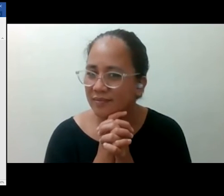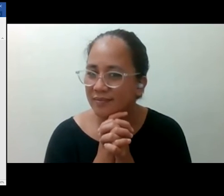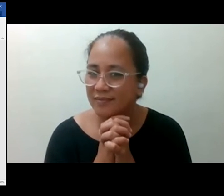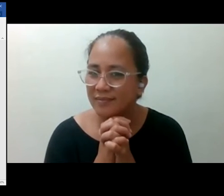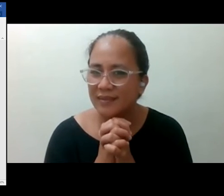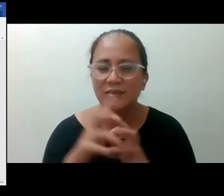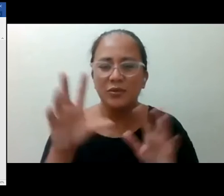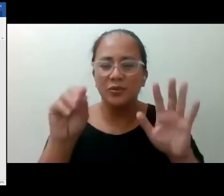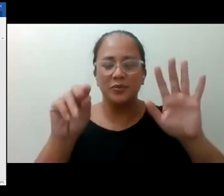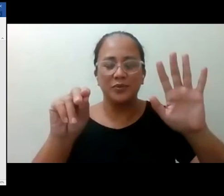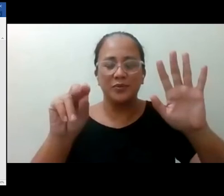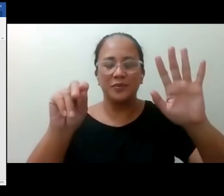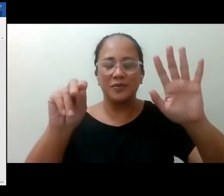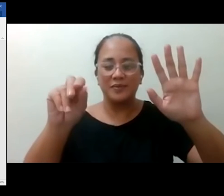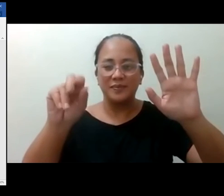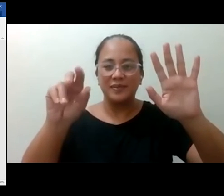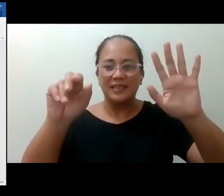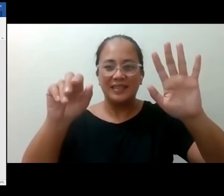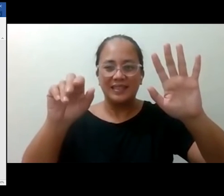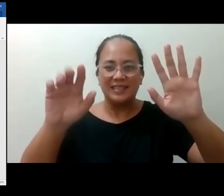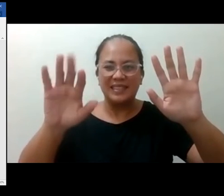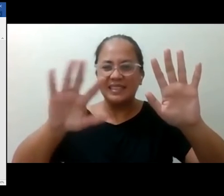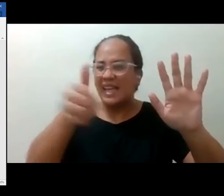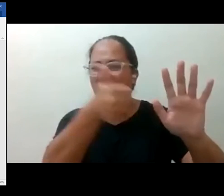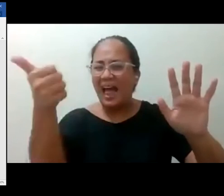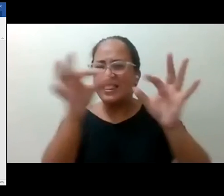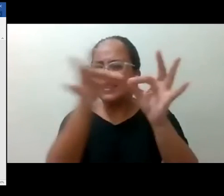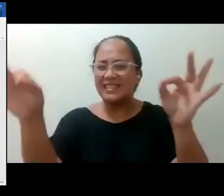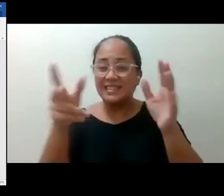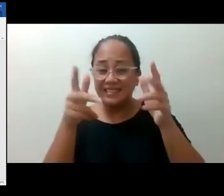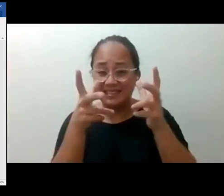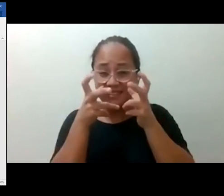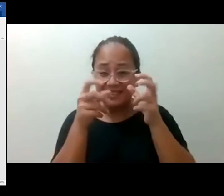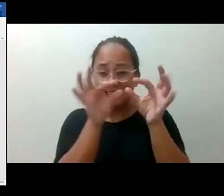No, okay. Let's take another different sentence.